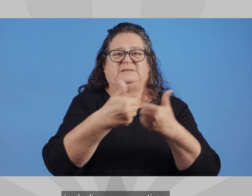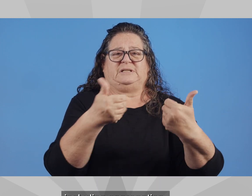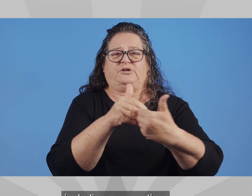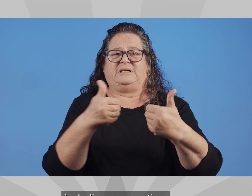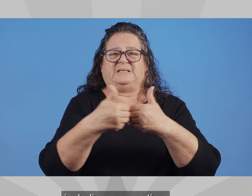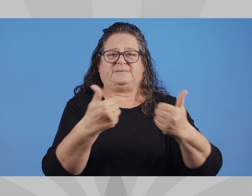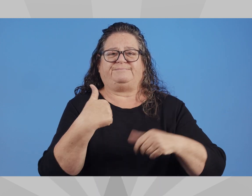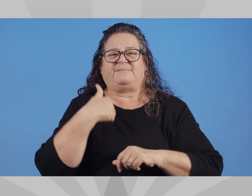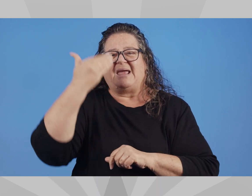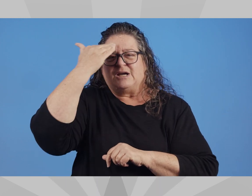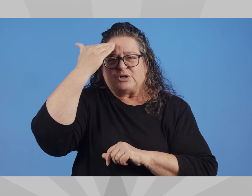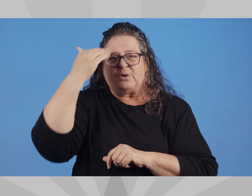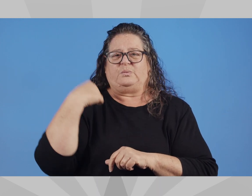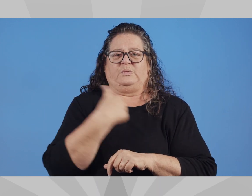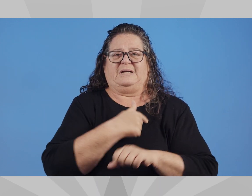including segregation.